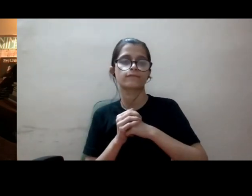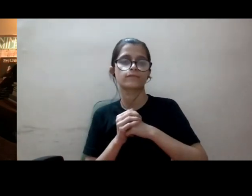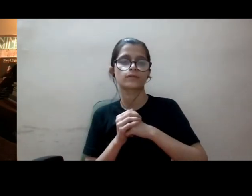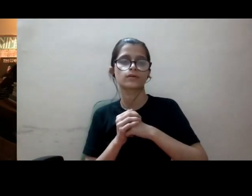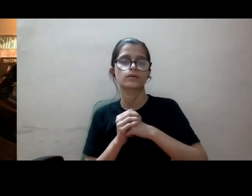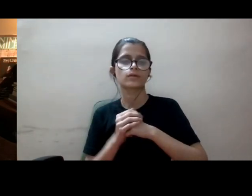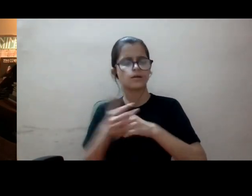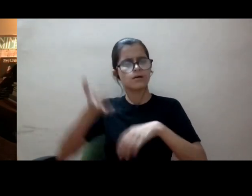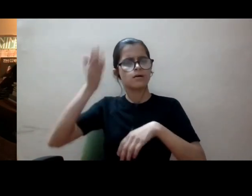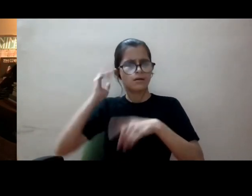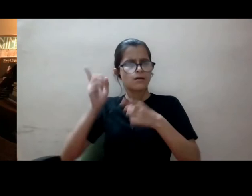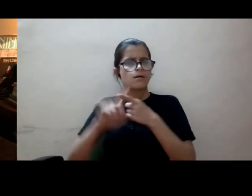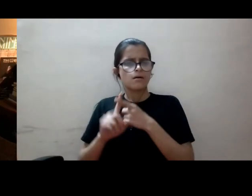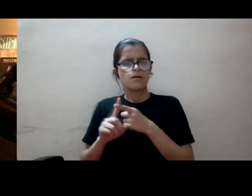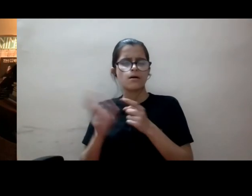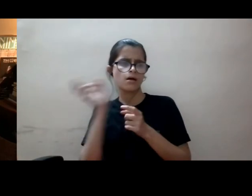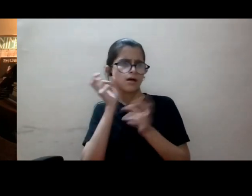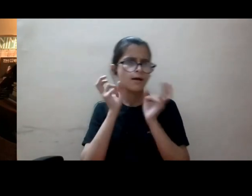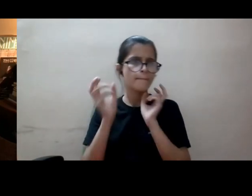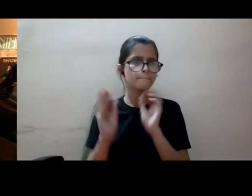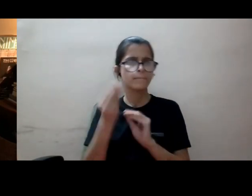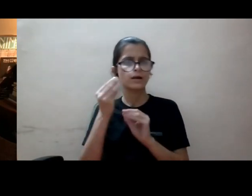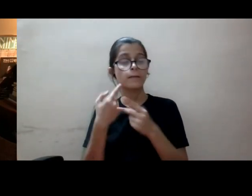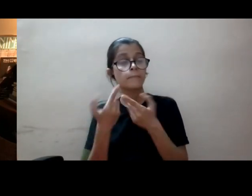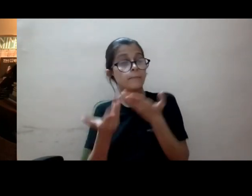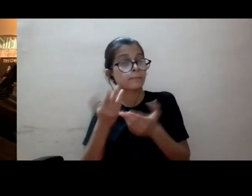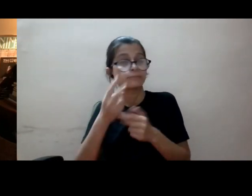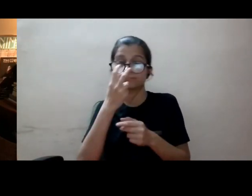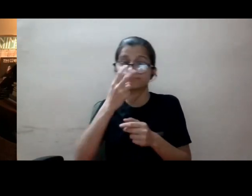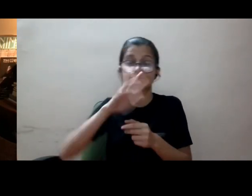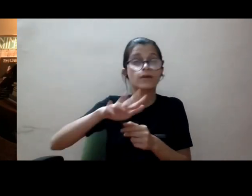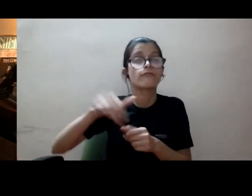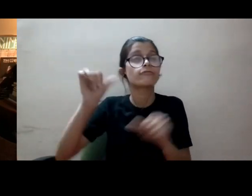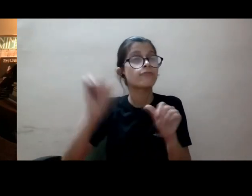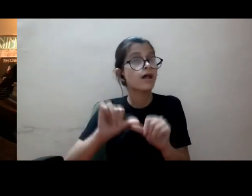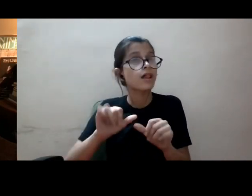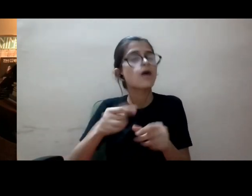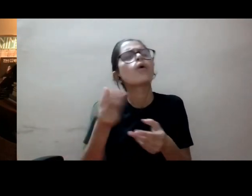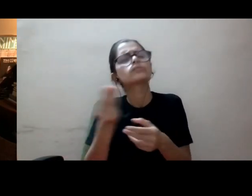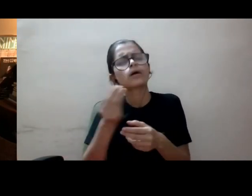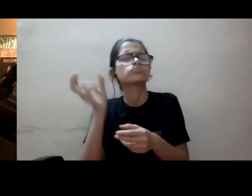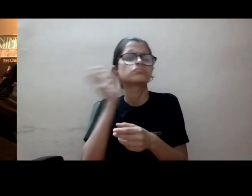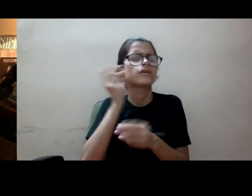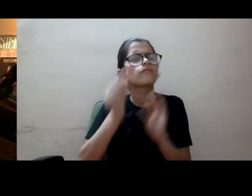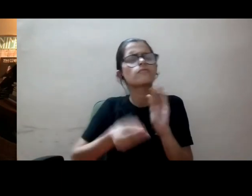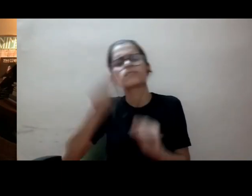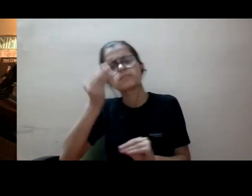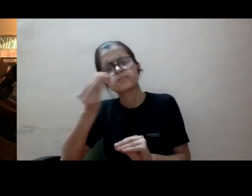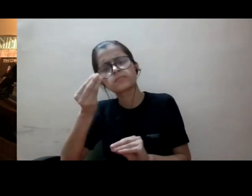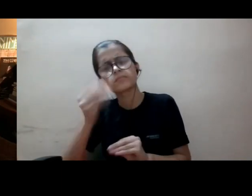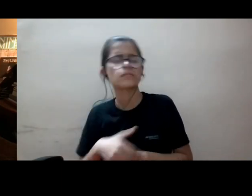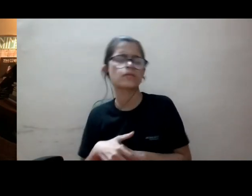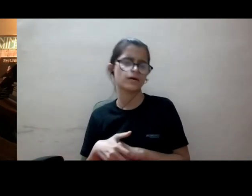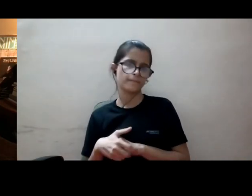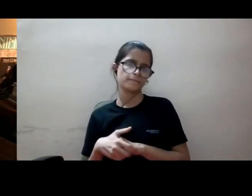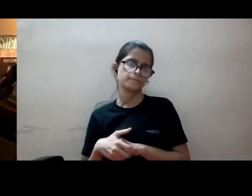past. Did the blind really hear better? Well, maybe they do. Maybe it's just that some blind people listen better. Who knows? Well, now we know that